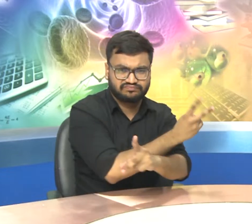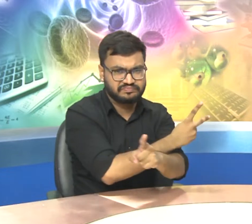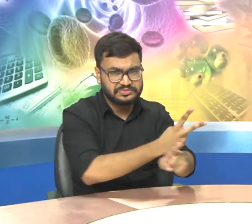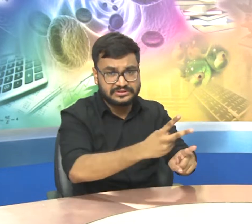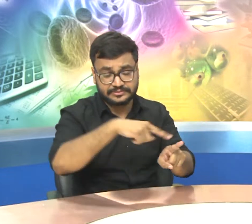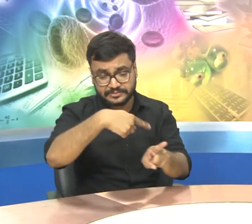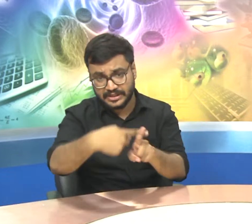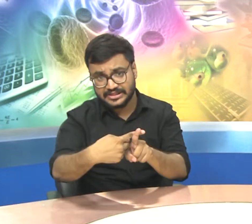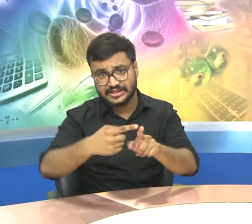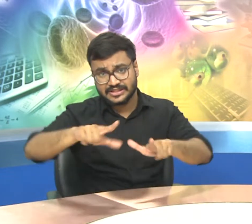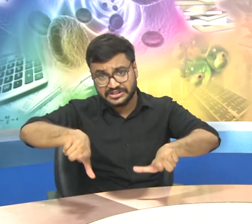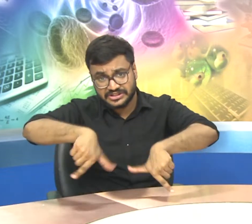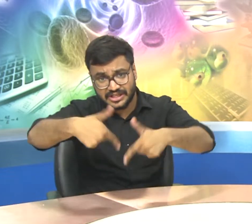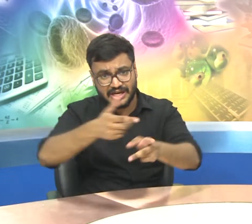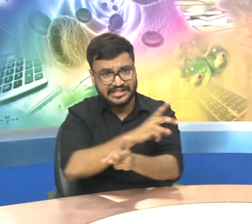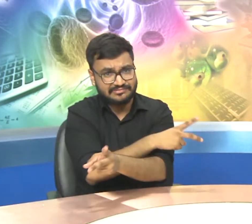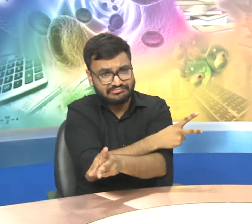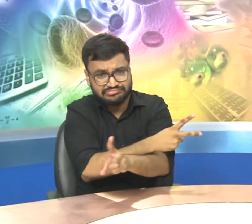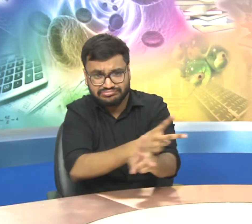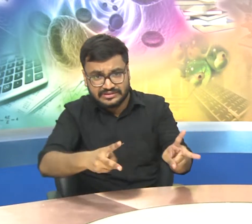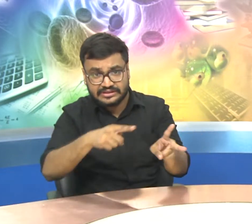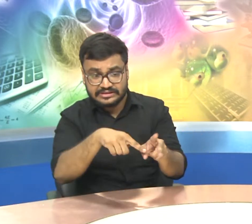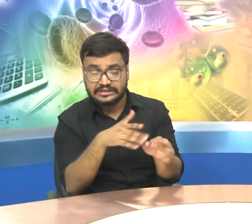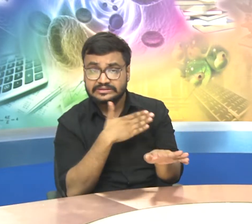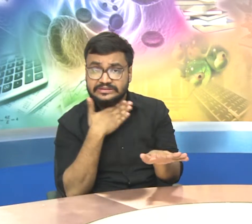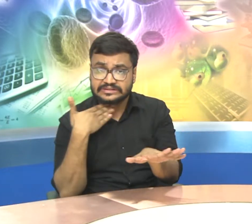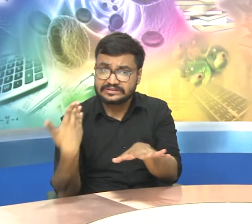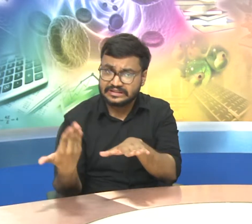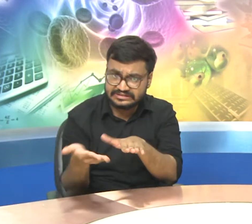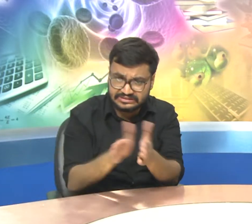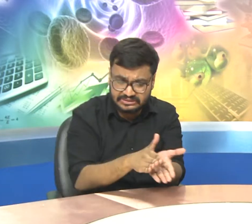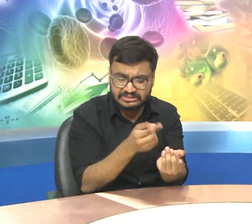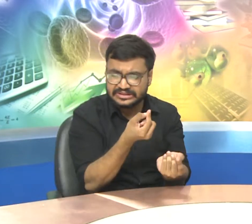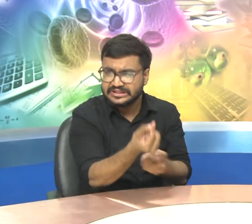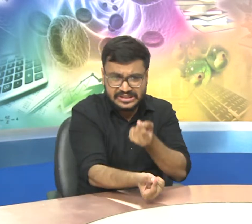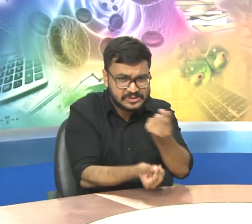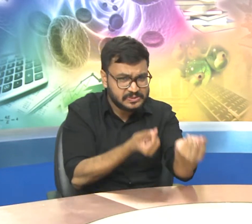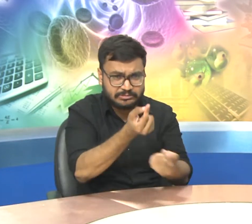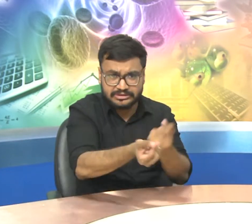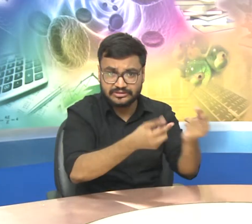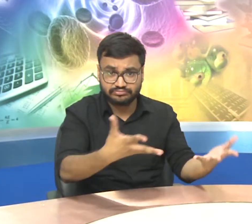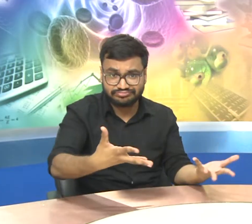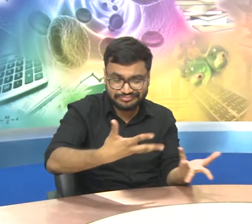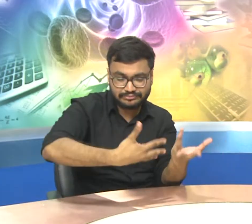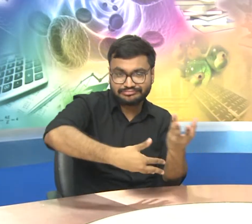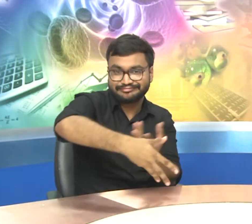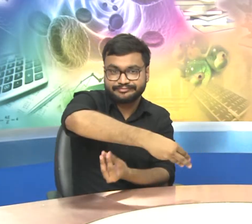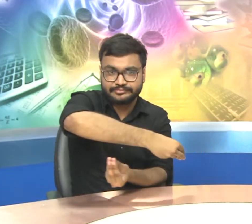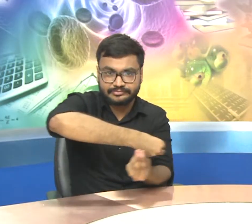They break down dead plants and animals into simpler substances